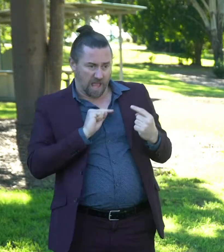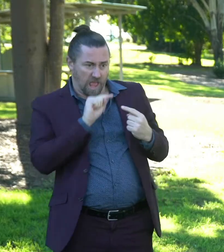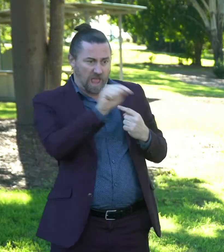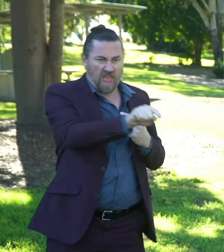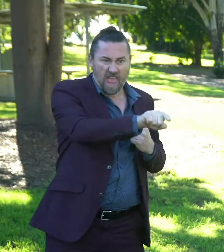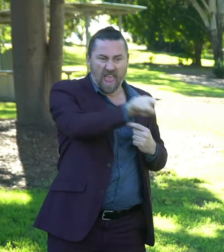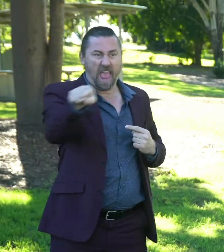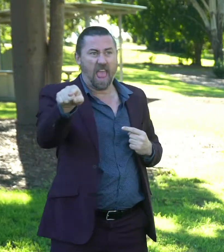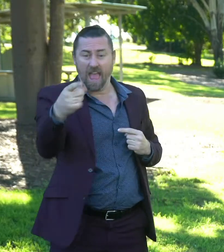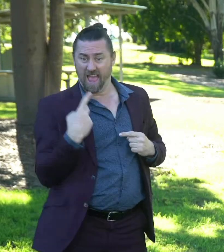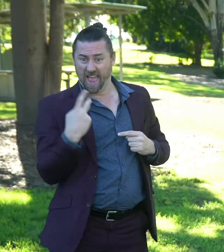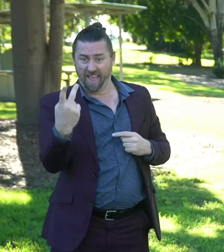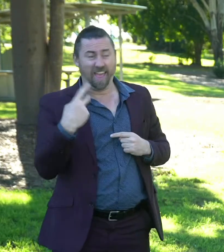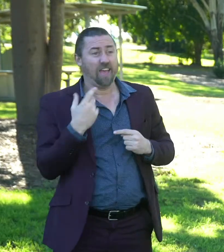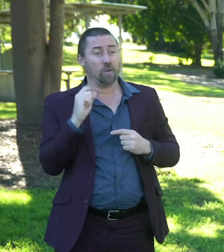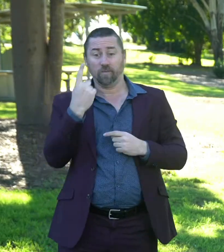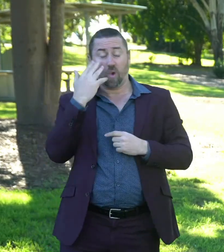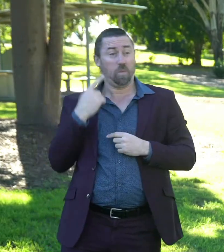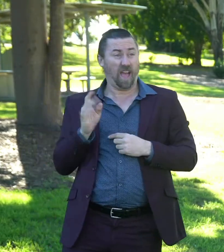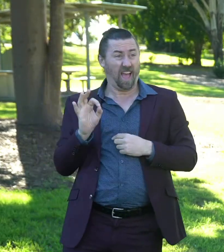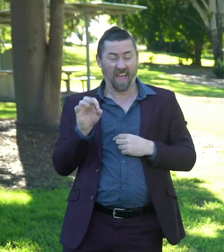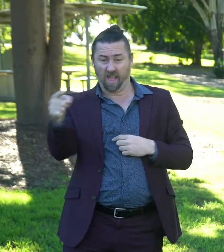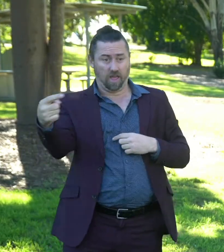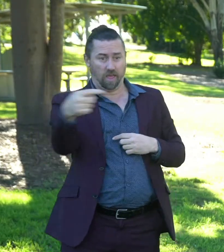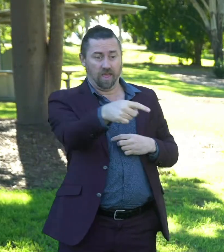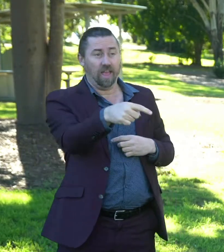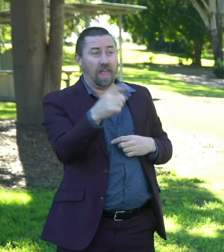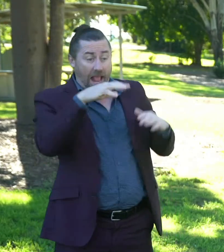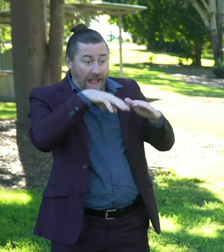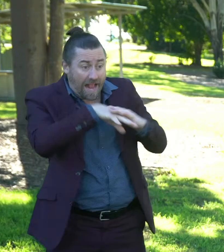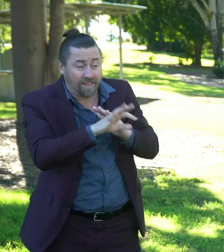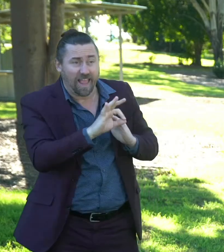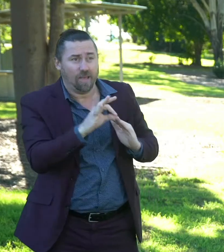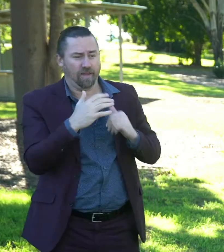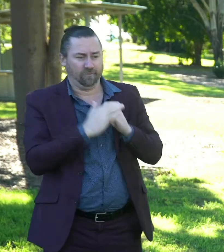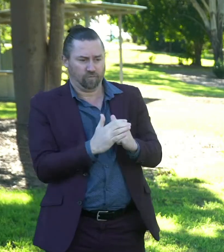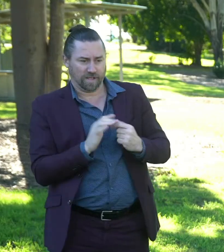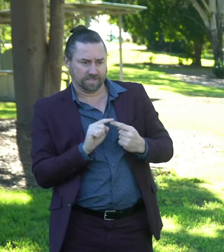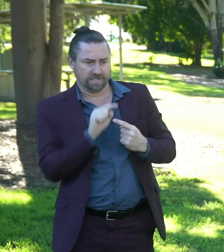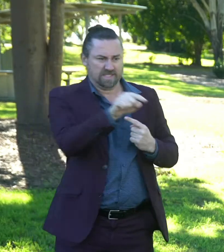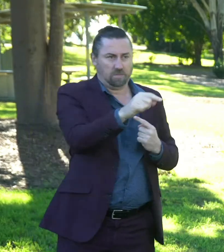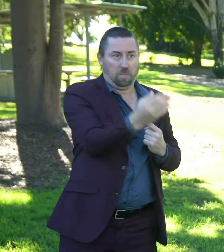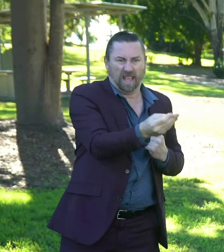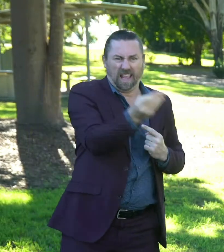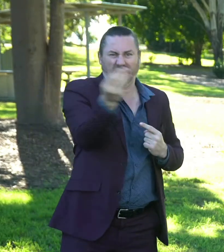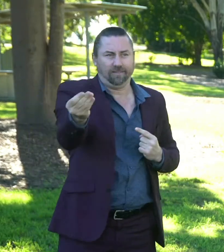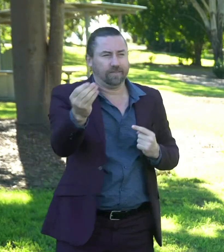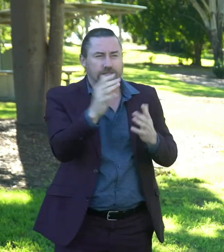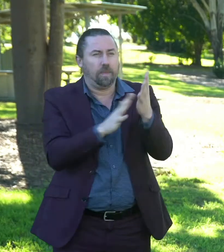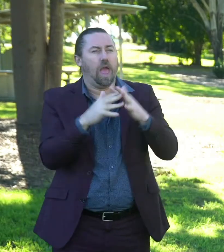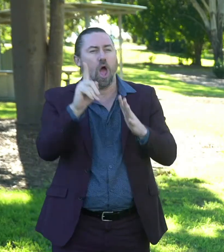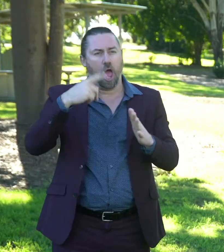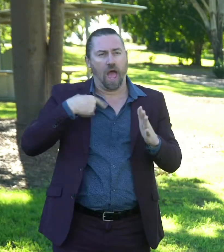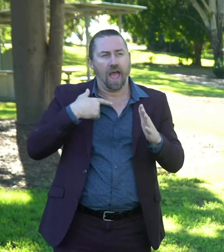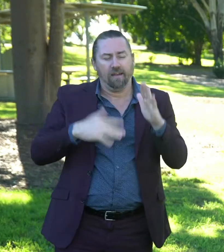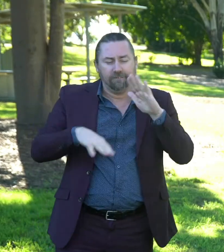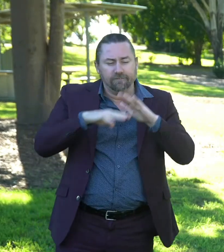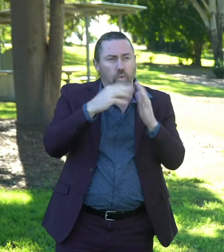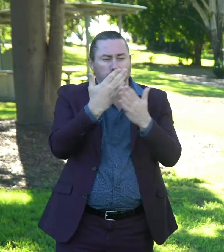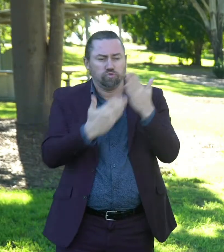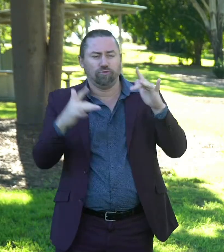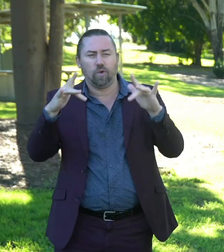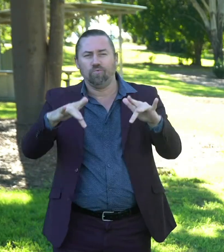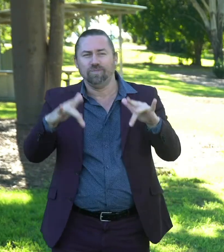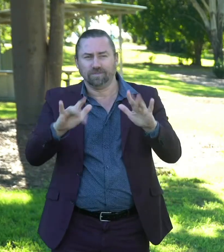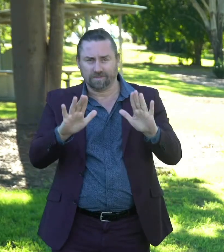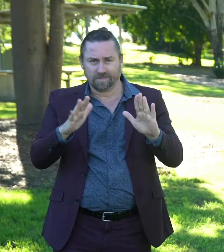They themselves did not attend that function at that restaurant. So we're just working through what's happened there.